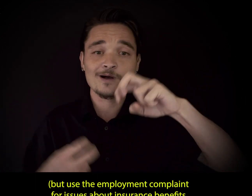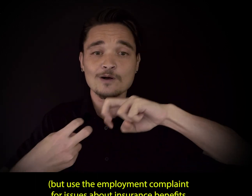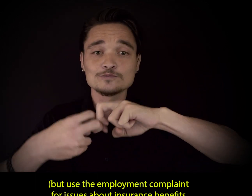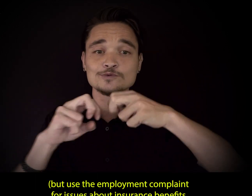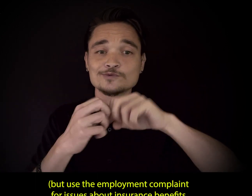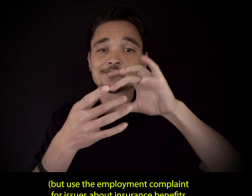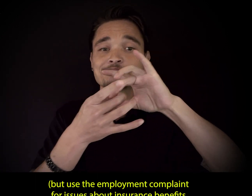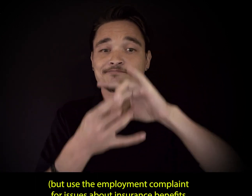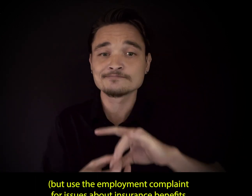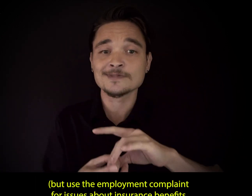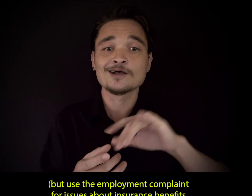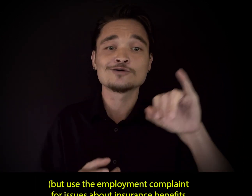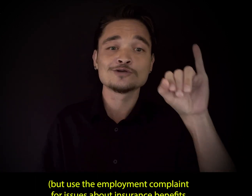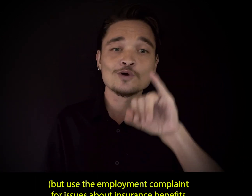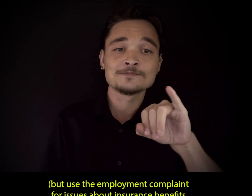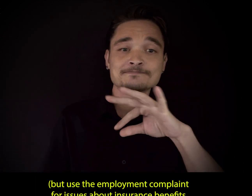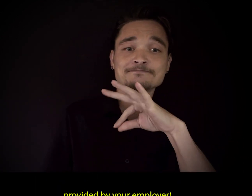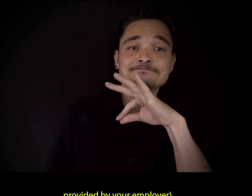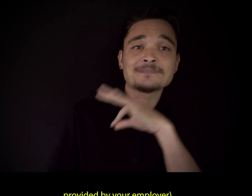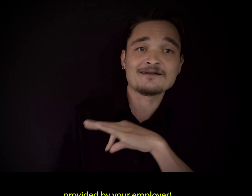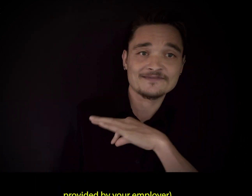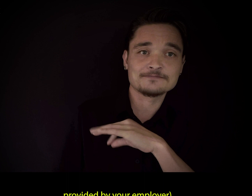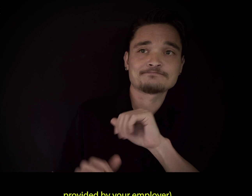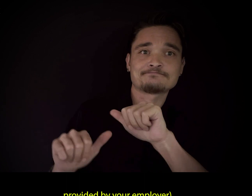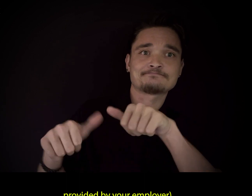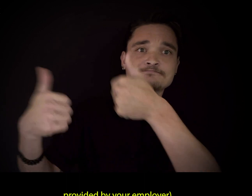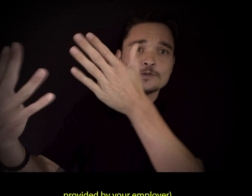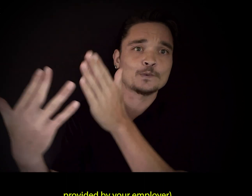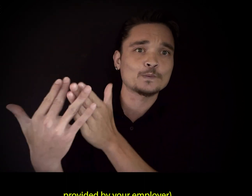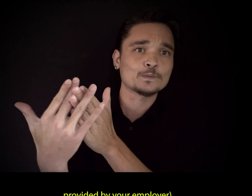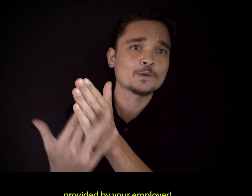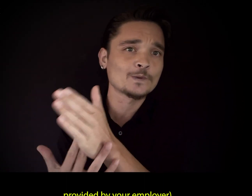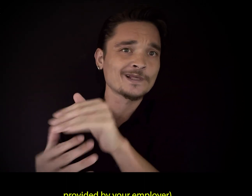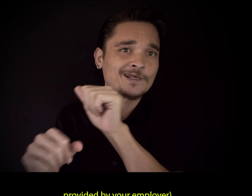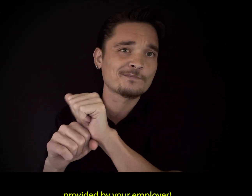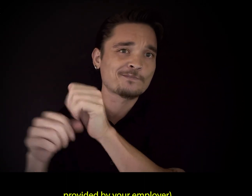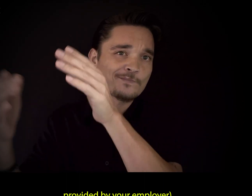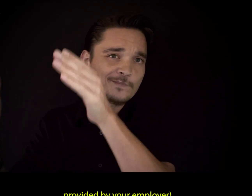for issues about insurance benefits provided by your employer.